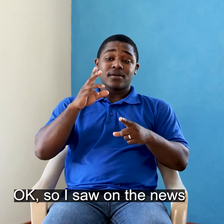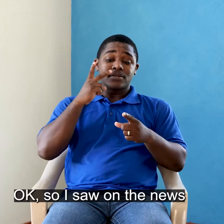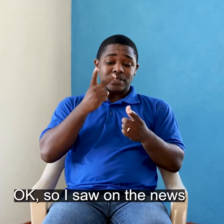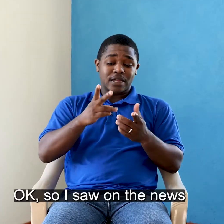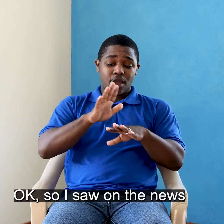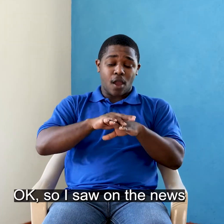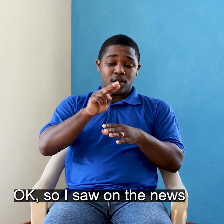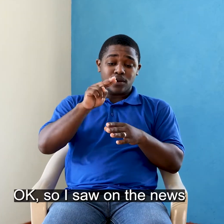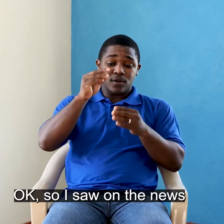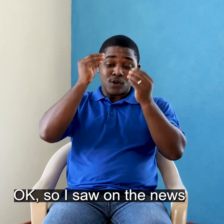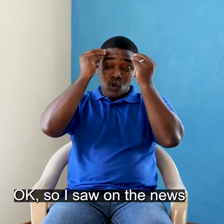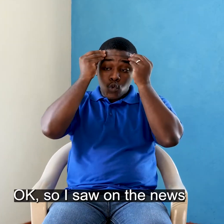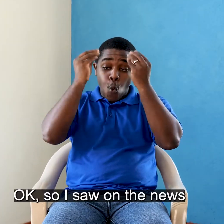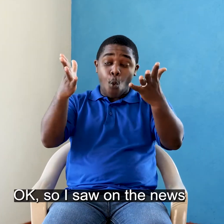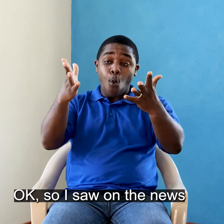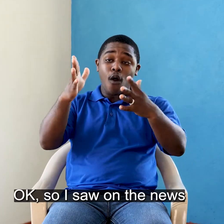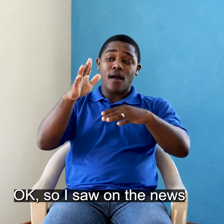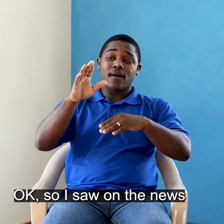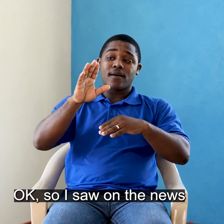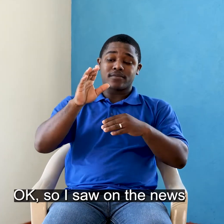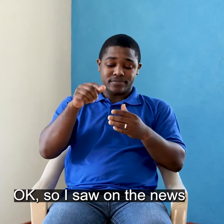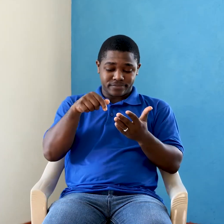Okay, so I saw on the news